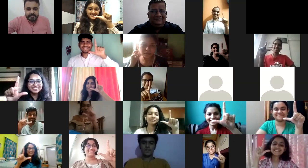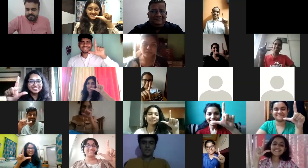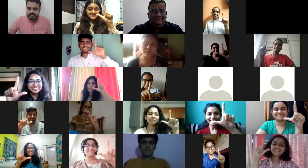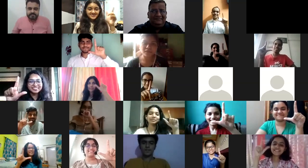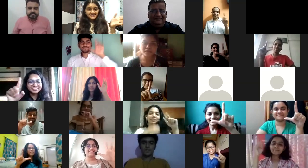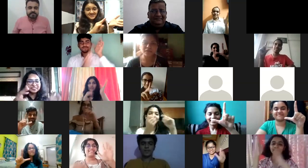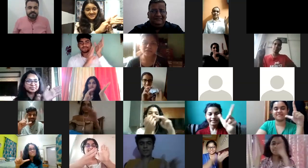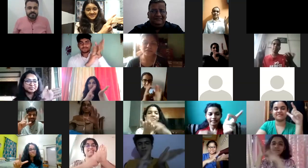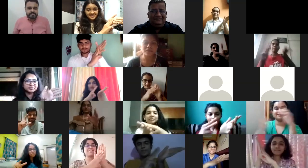M.